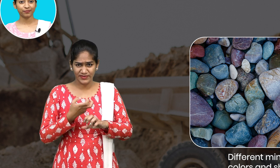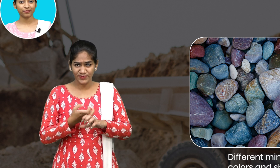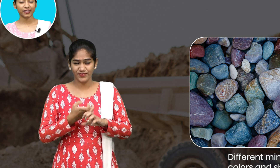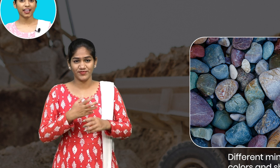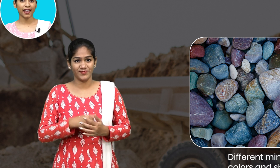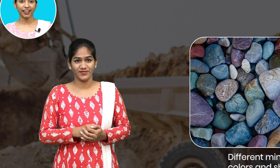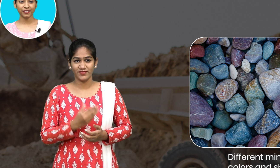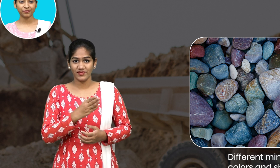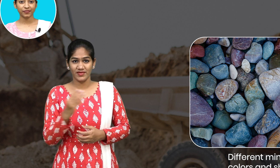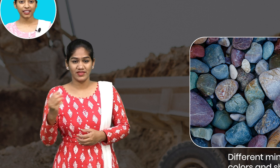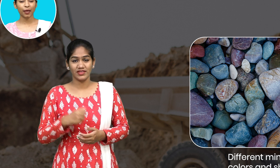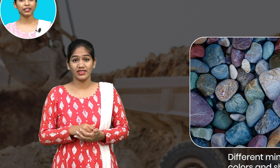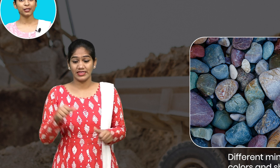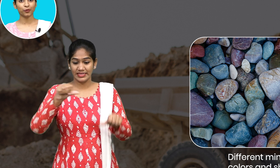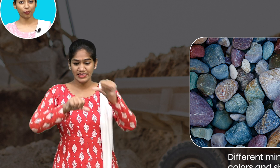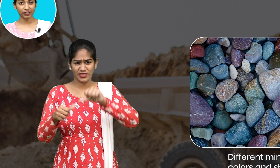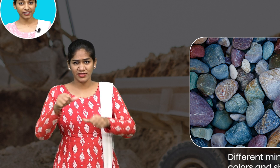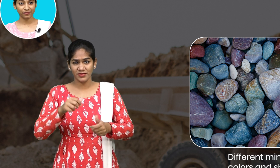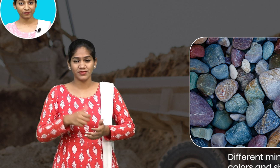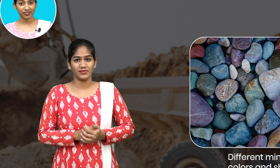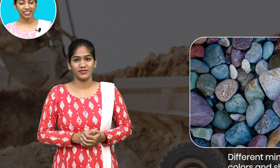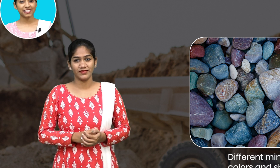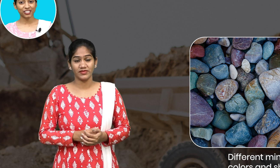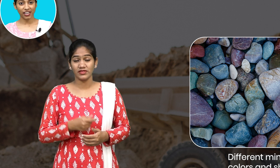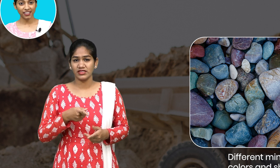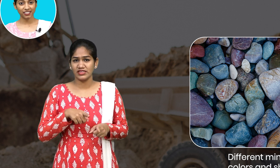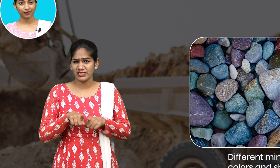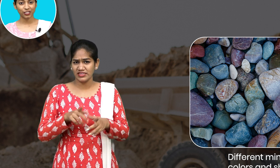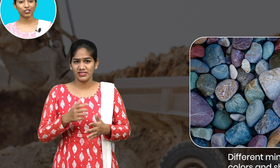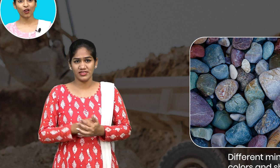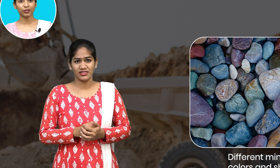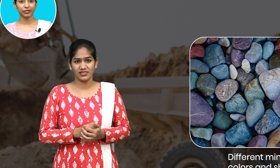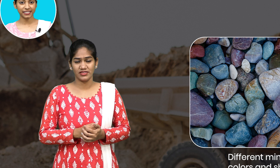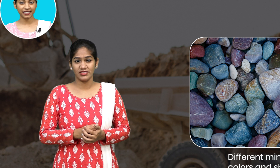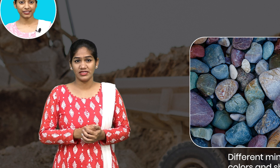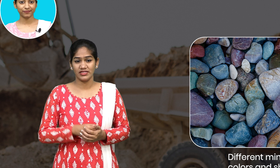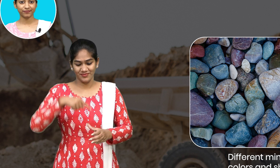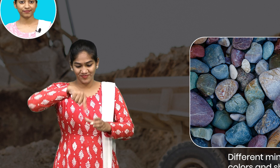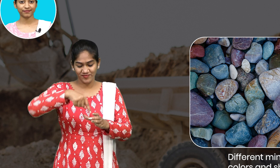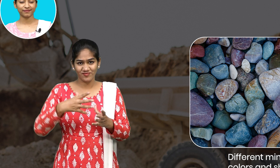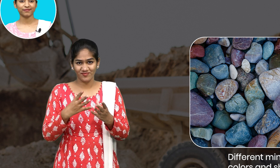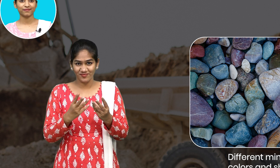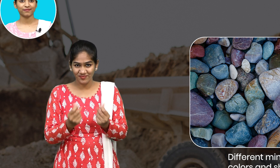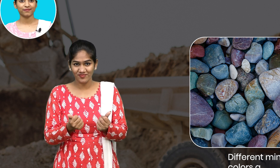hardness, and chemical property such as solubility.